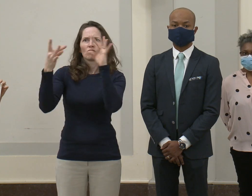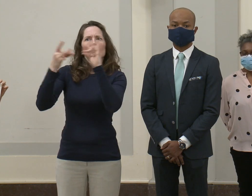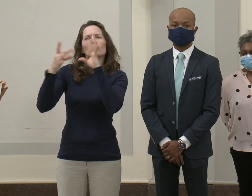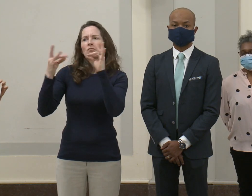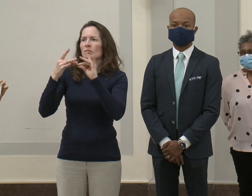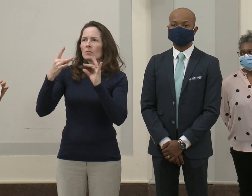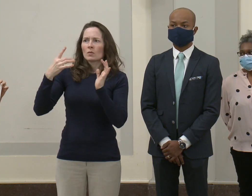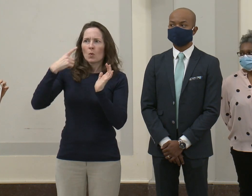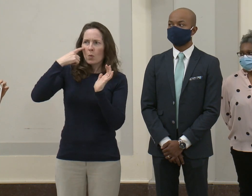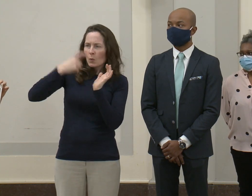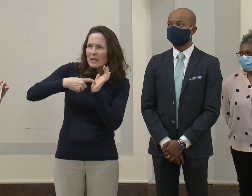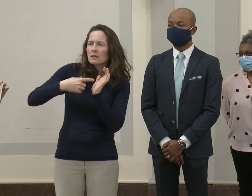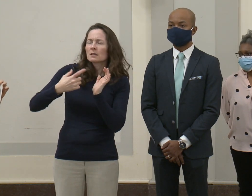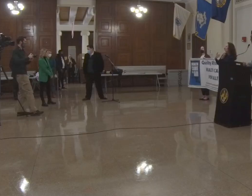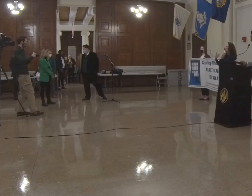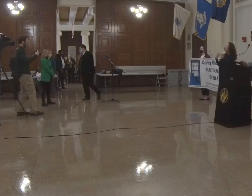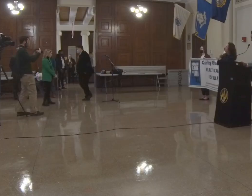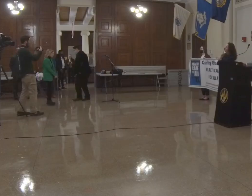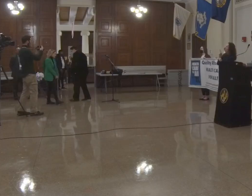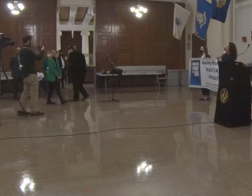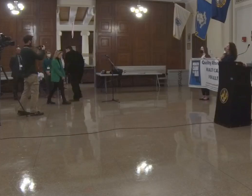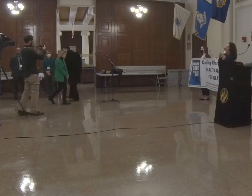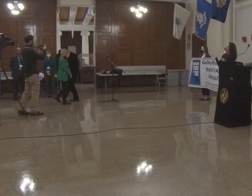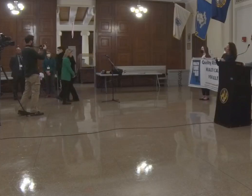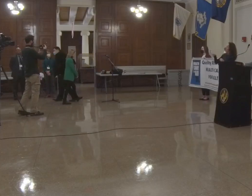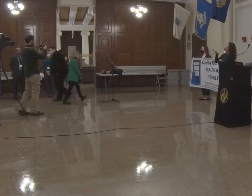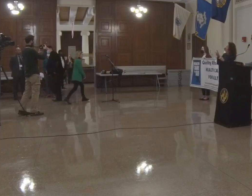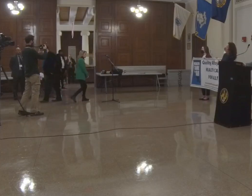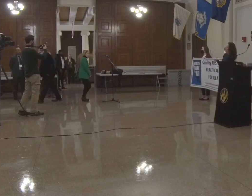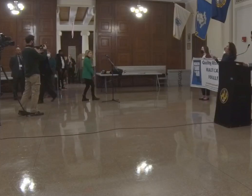sure that we find that person. Thank you, Mayor. Thank you.